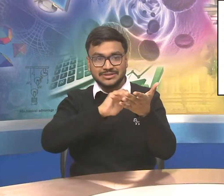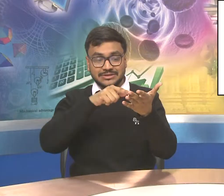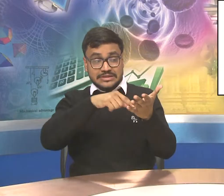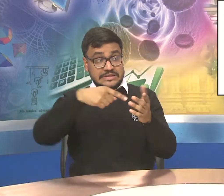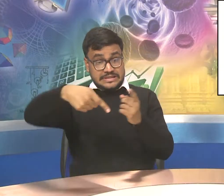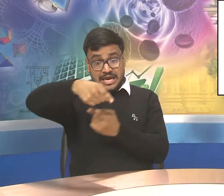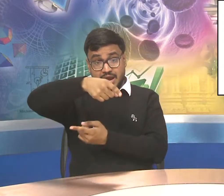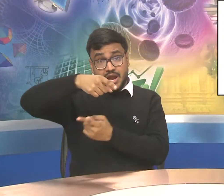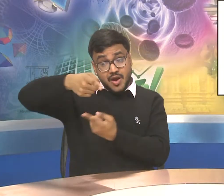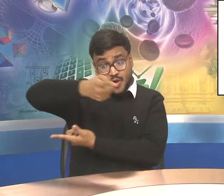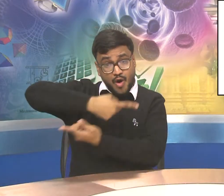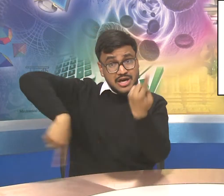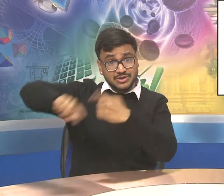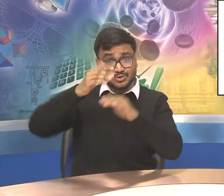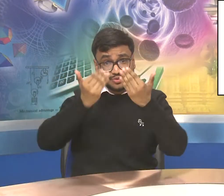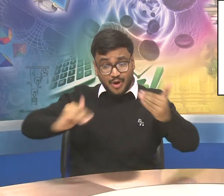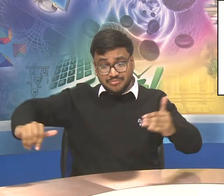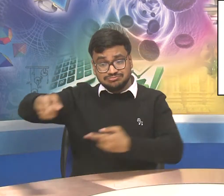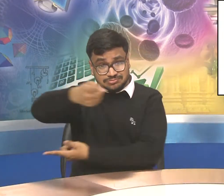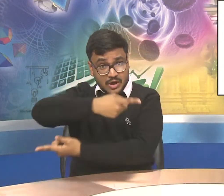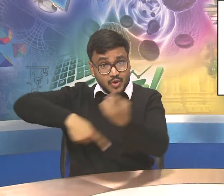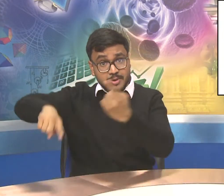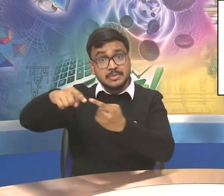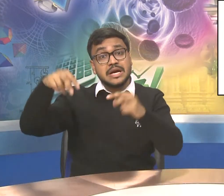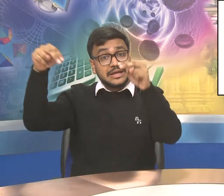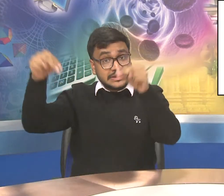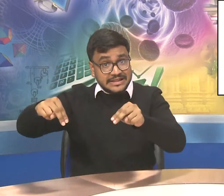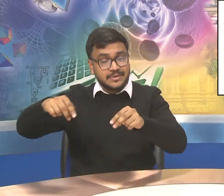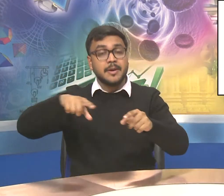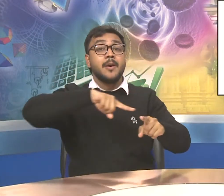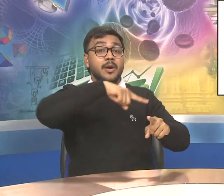academic libraries build collection for students,